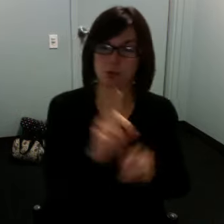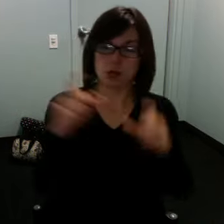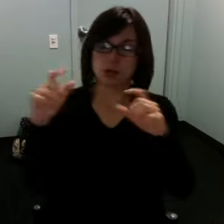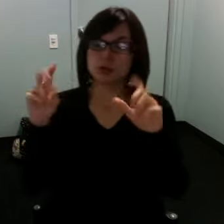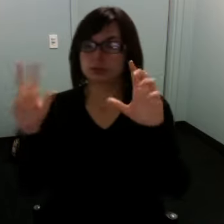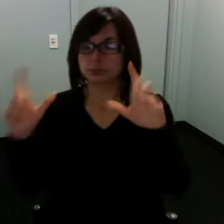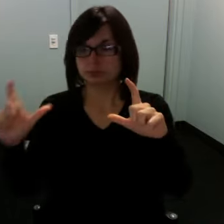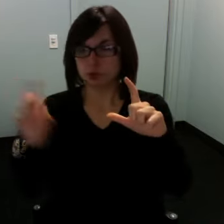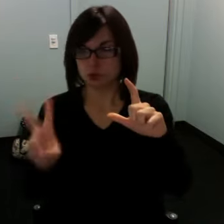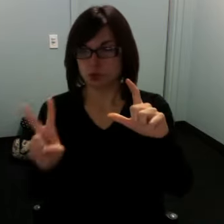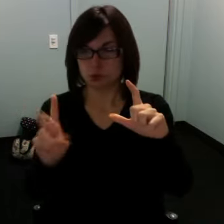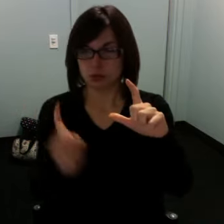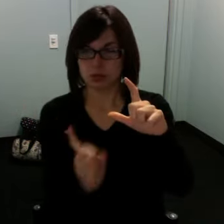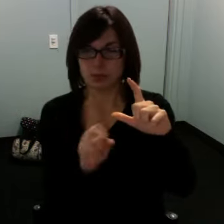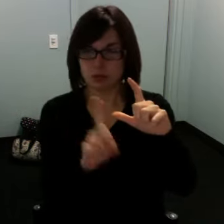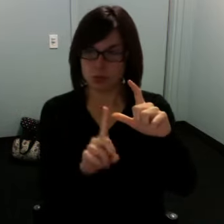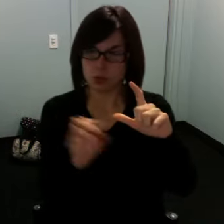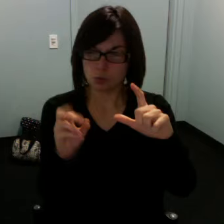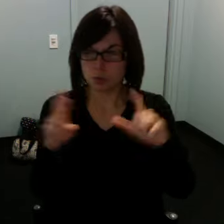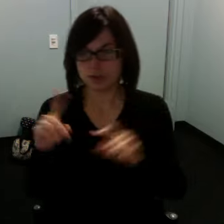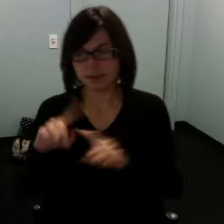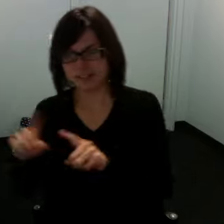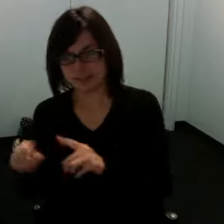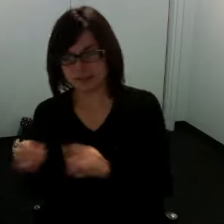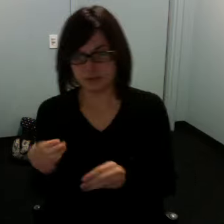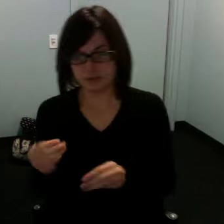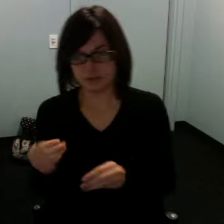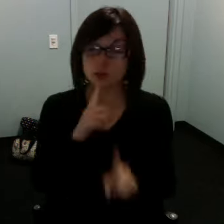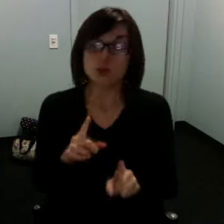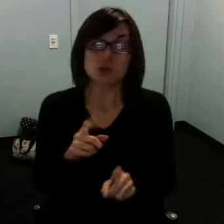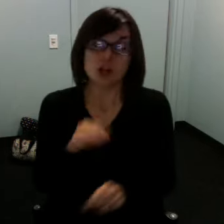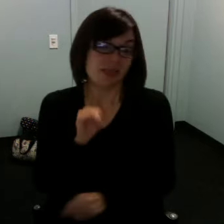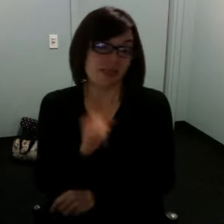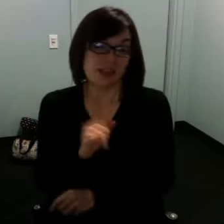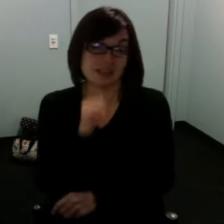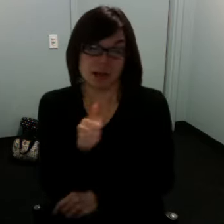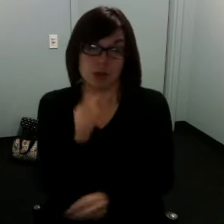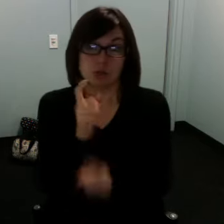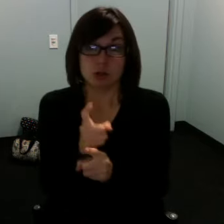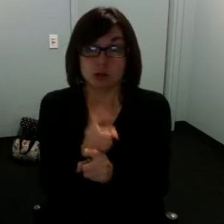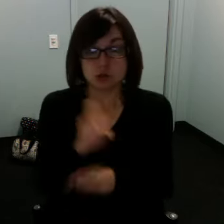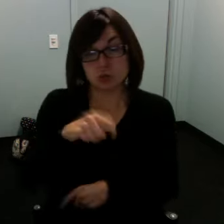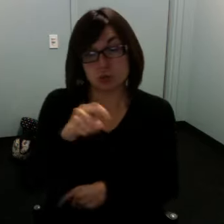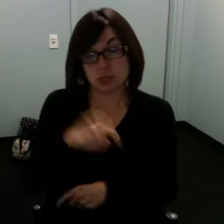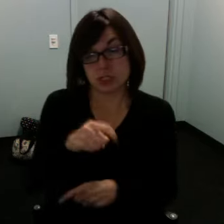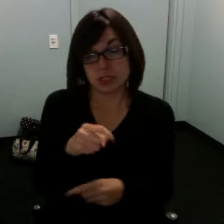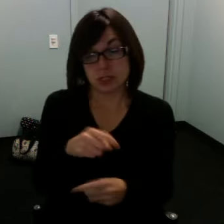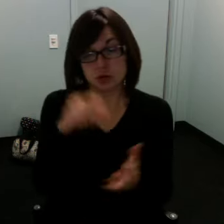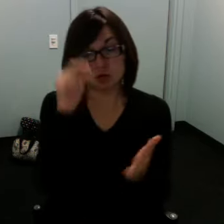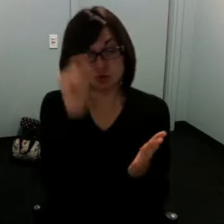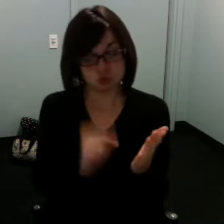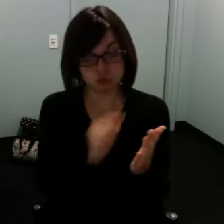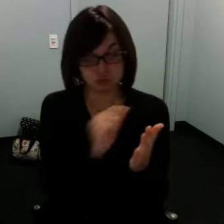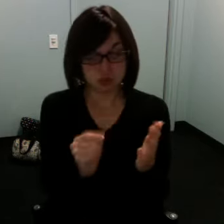like that? That's not going to cut it. You've got to have more accuracy than that. So this graph paper isn't just a helpful thing. It's really